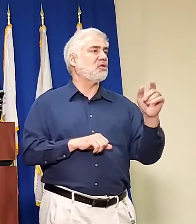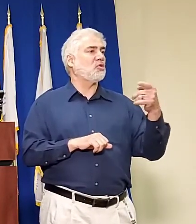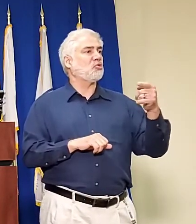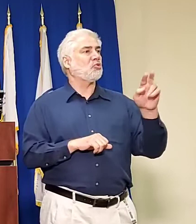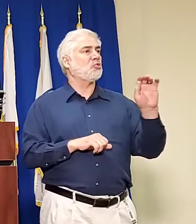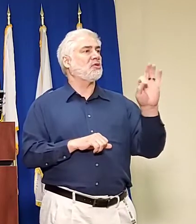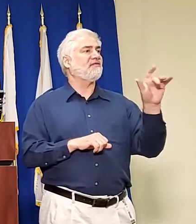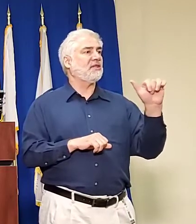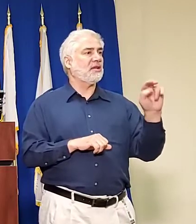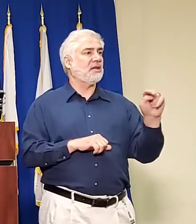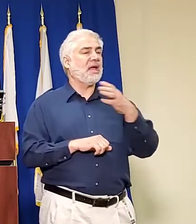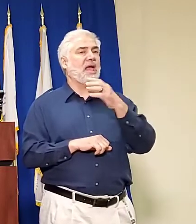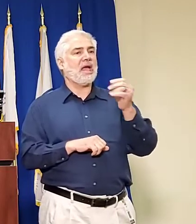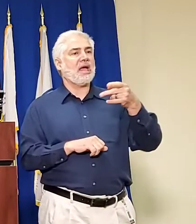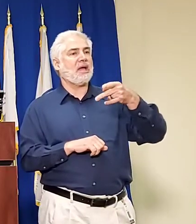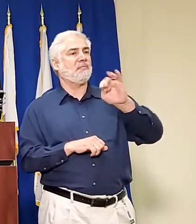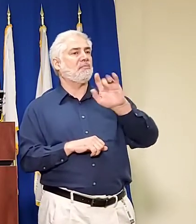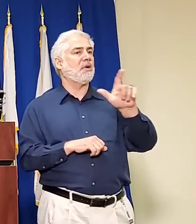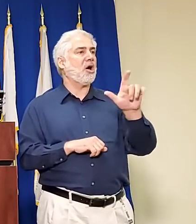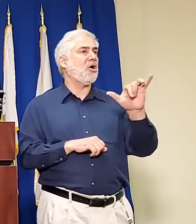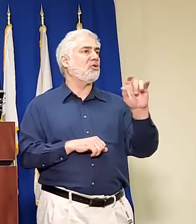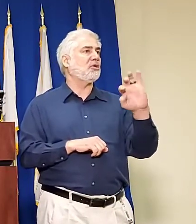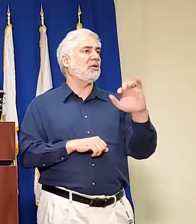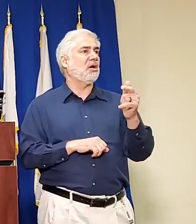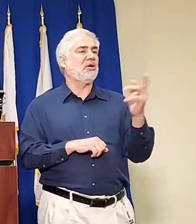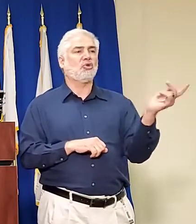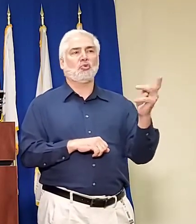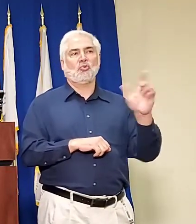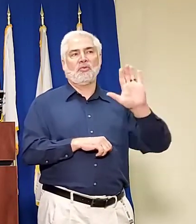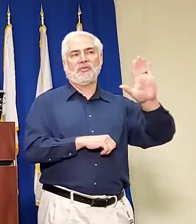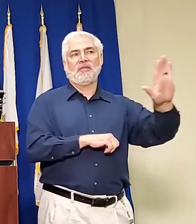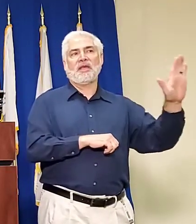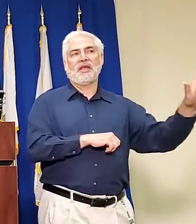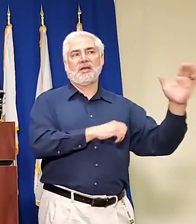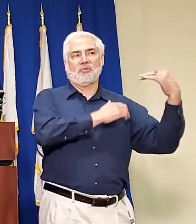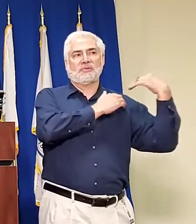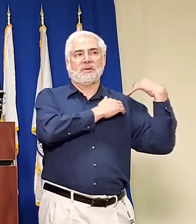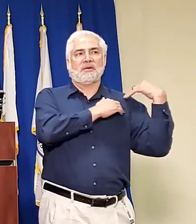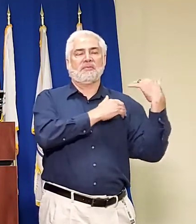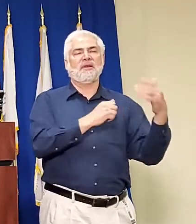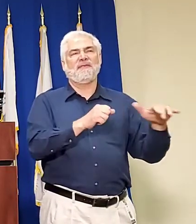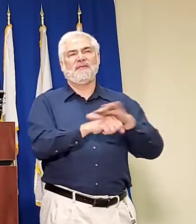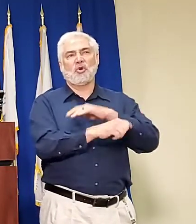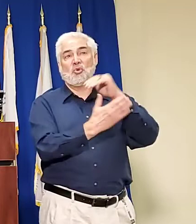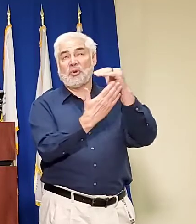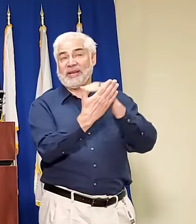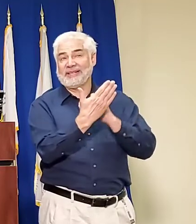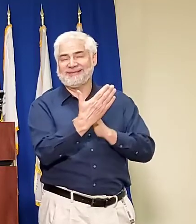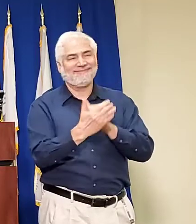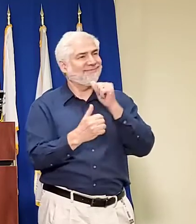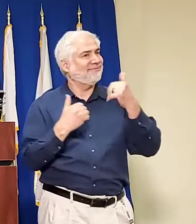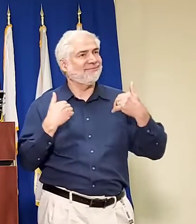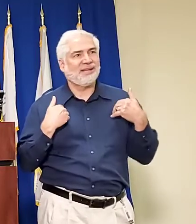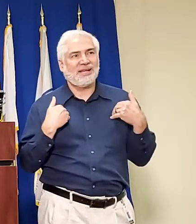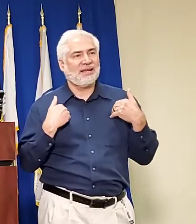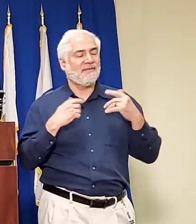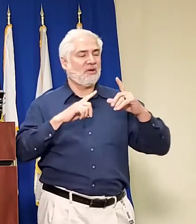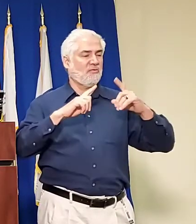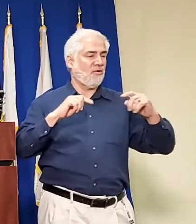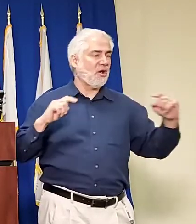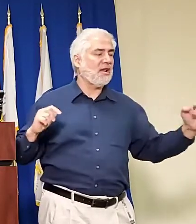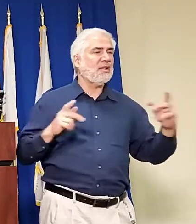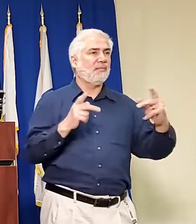and Paul Young, that's their primary responsibility. And I don't have the full list. We have a variety of places that have